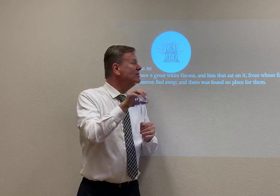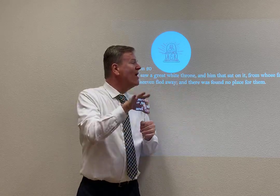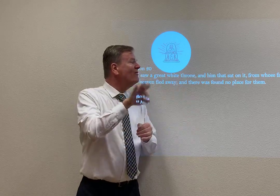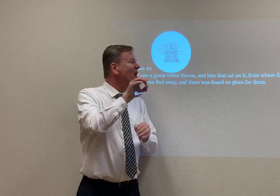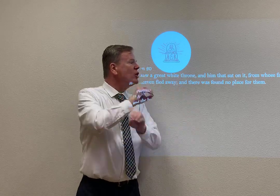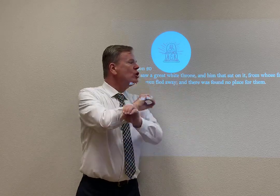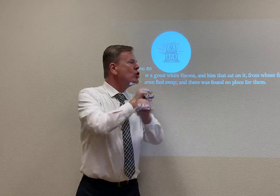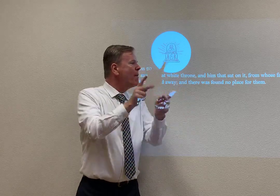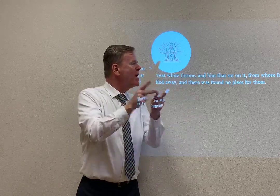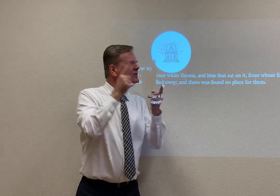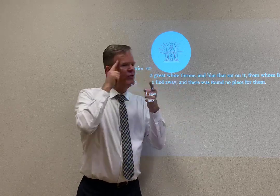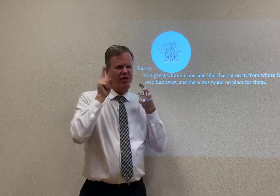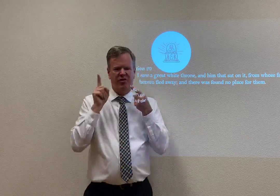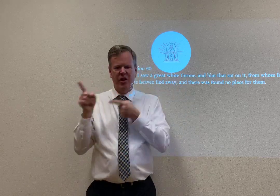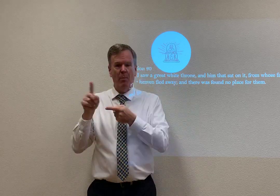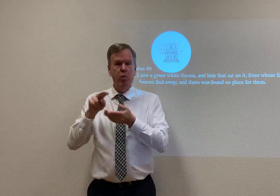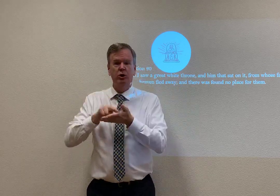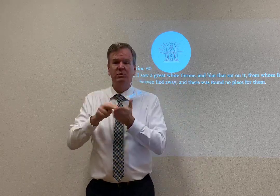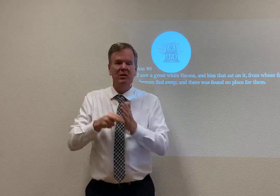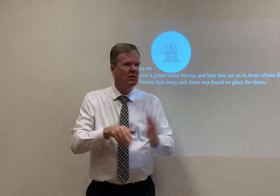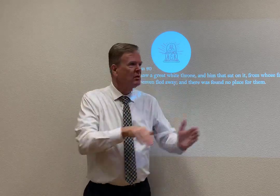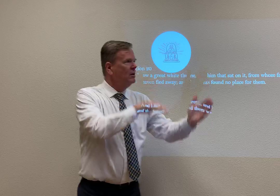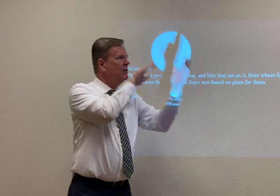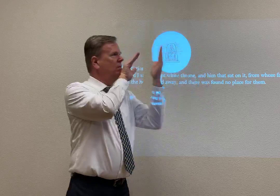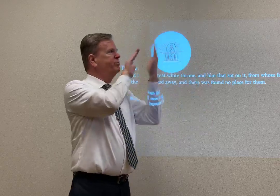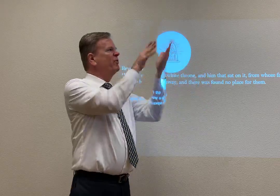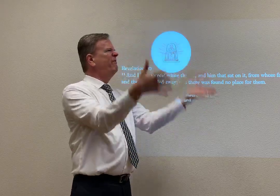And there was found no place for them.